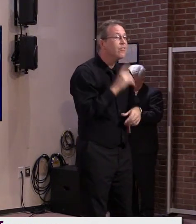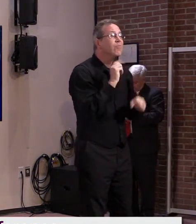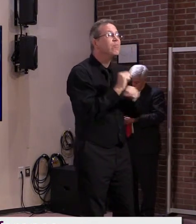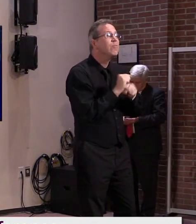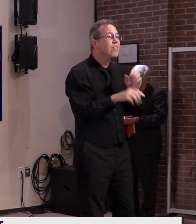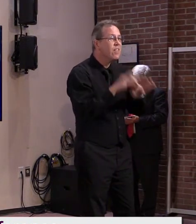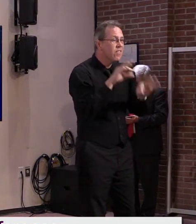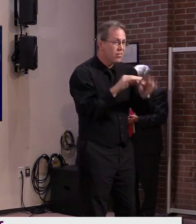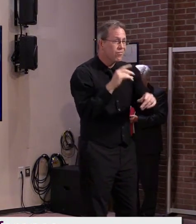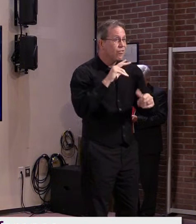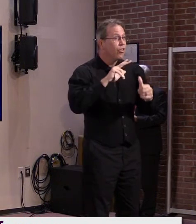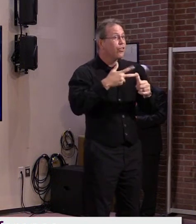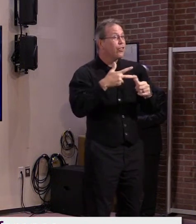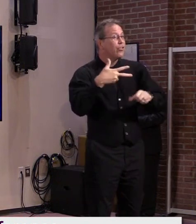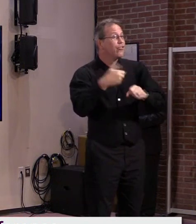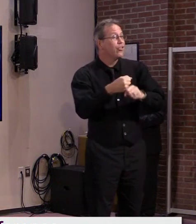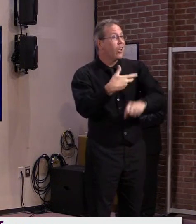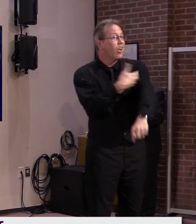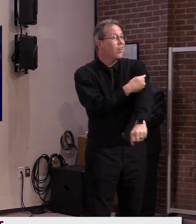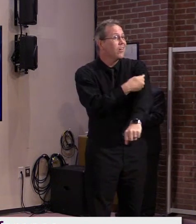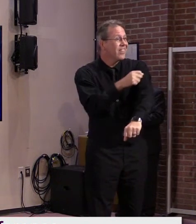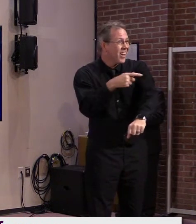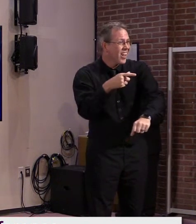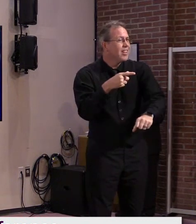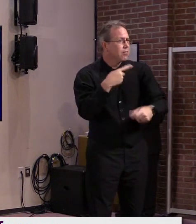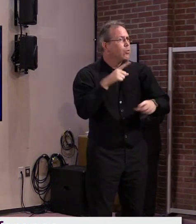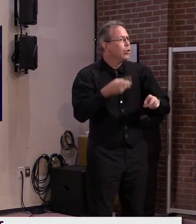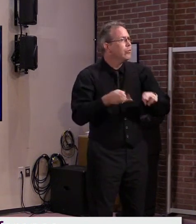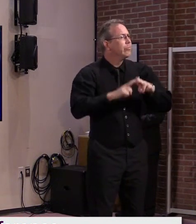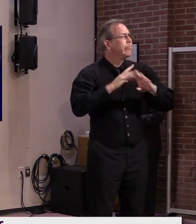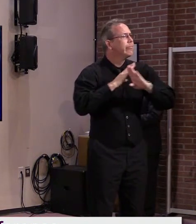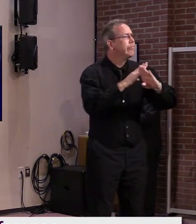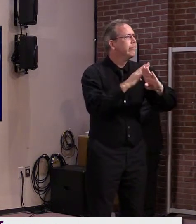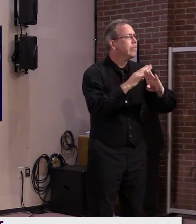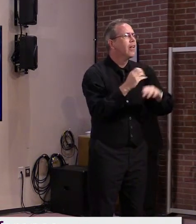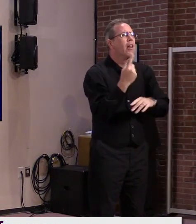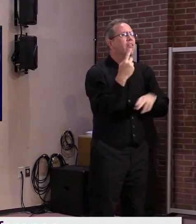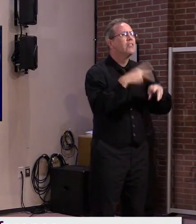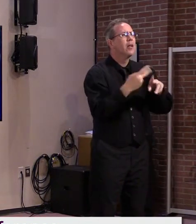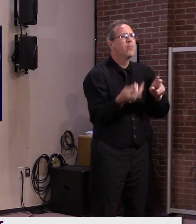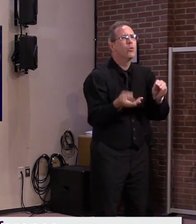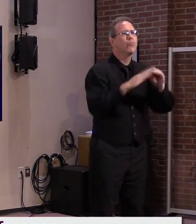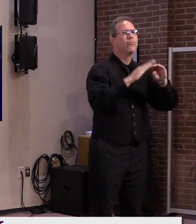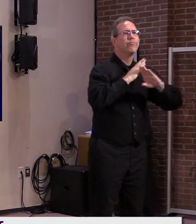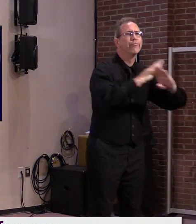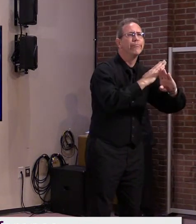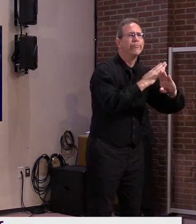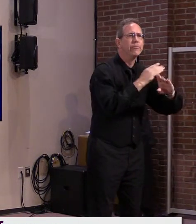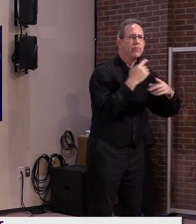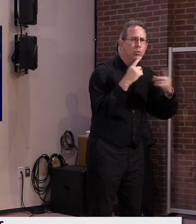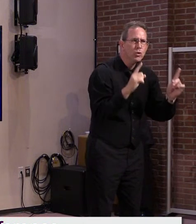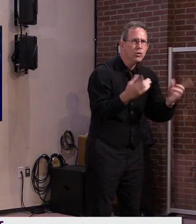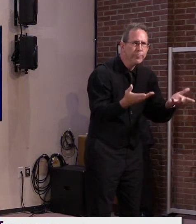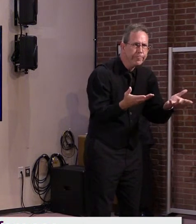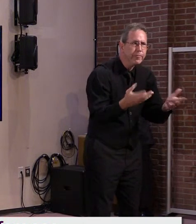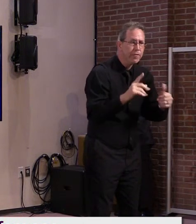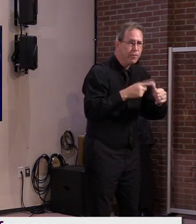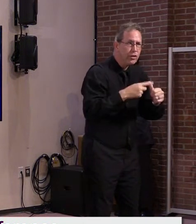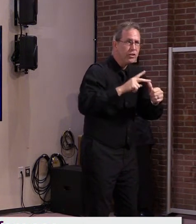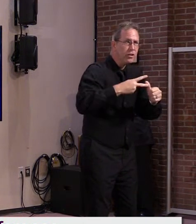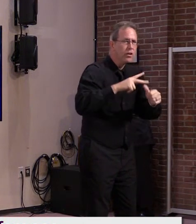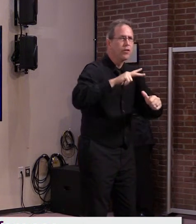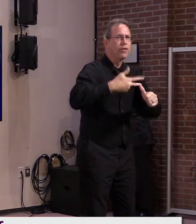by 11-fold. And in particular against severe illness, which was increased by